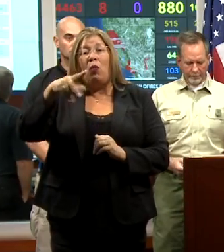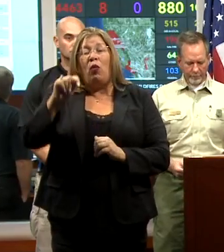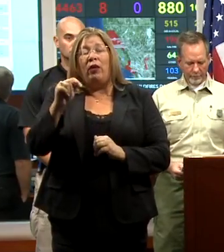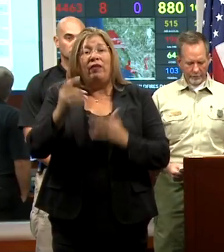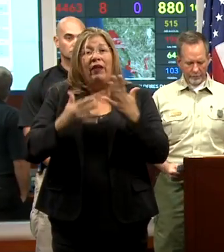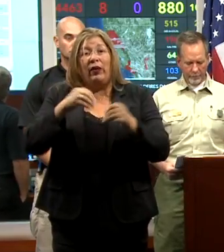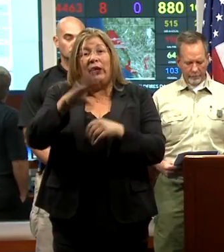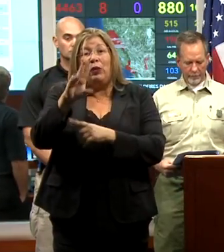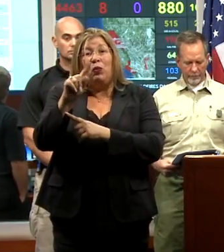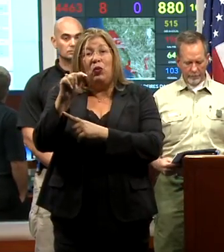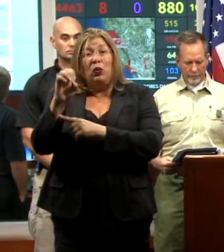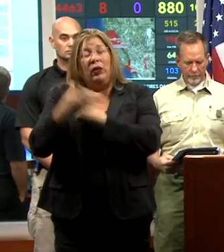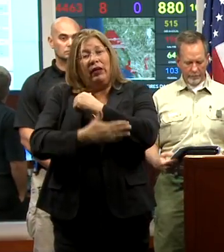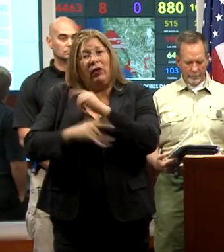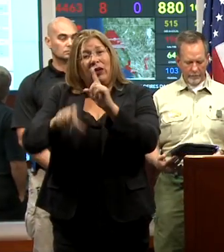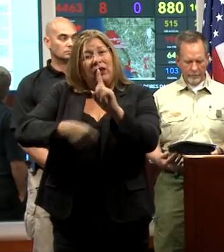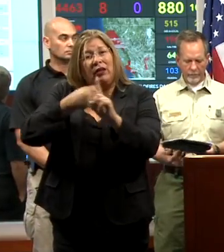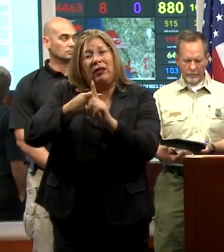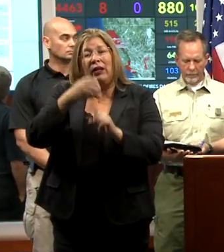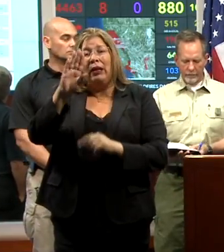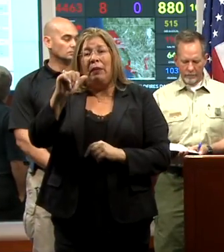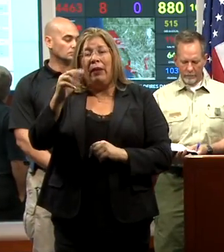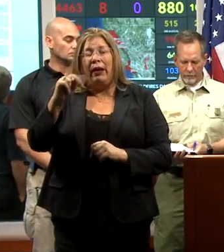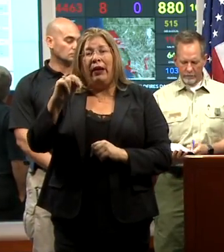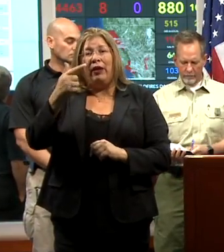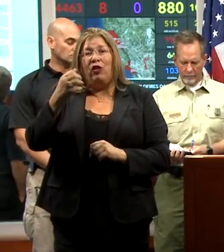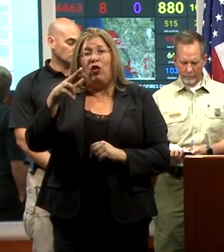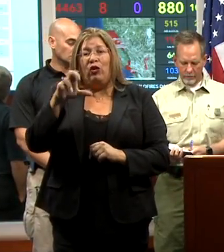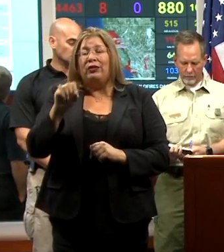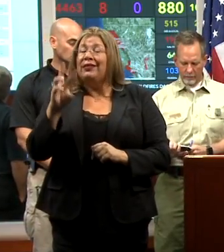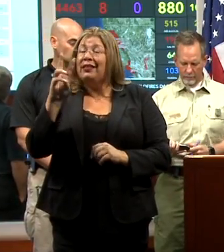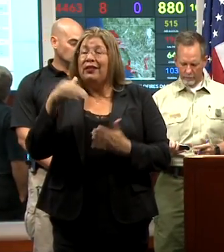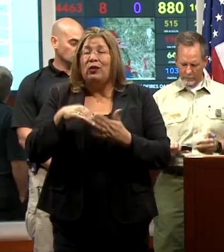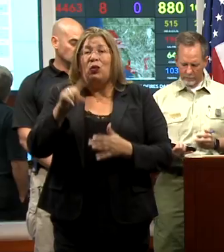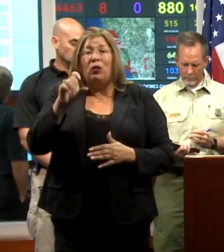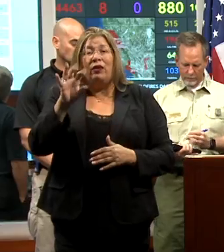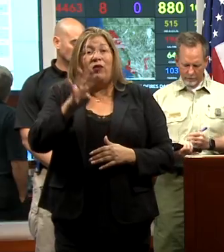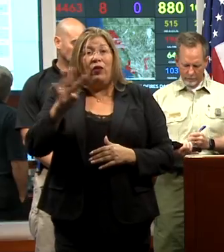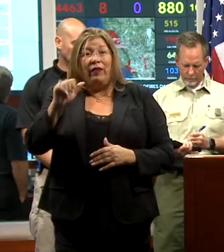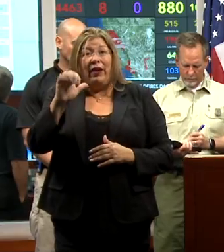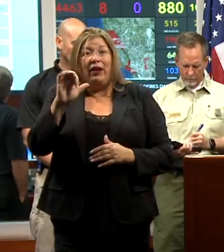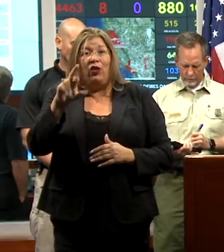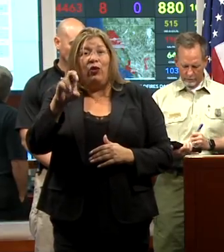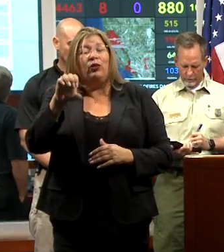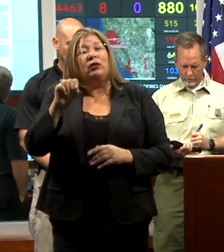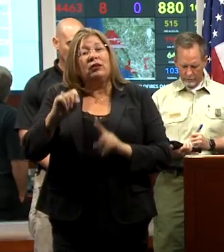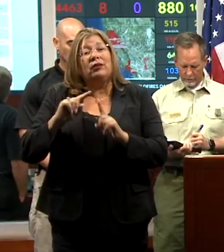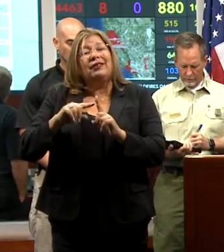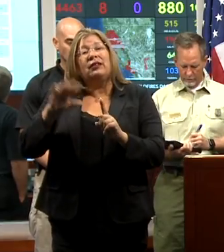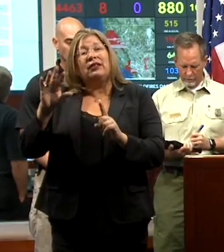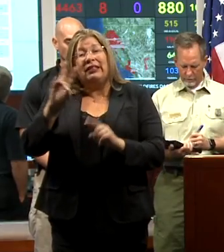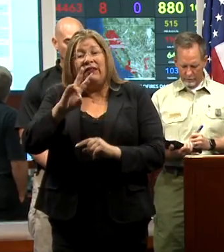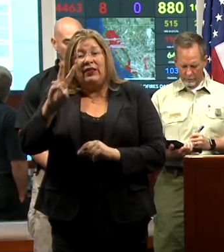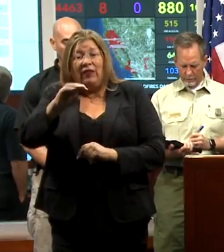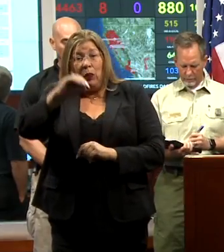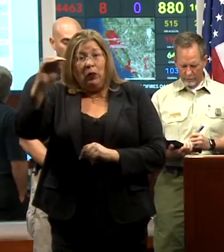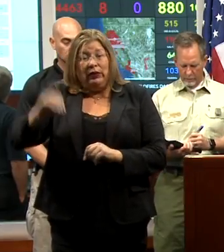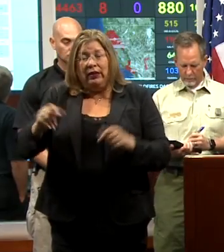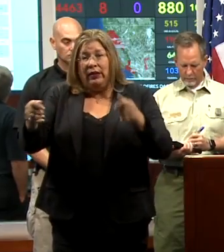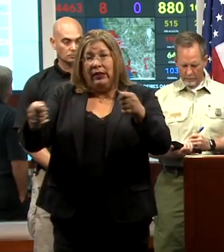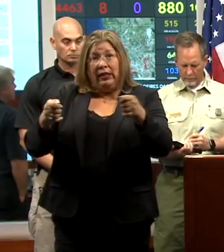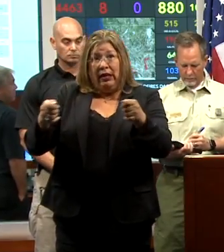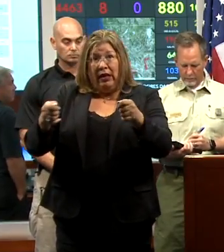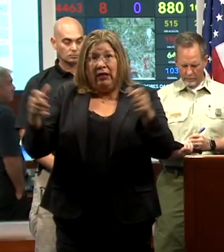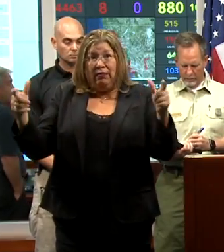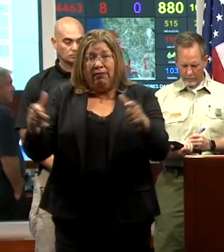Butte County impacting the community of Bangor is 6,144 acres and is 77%